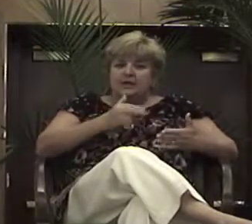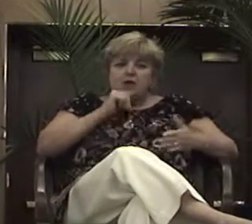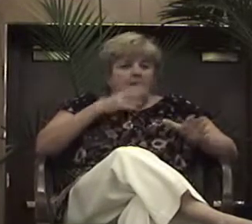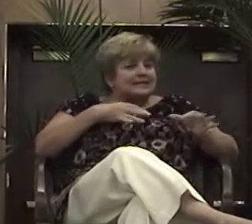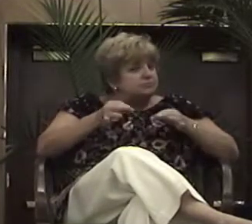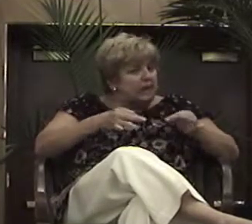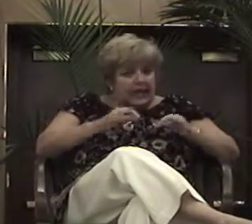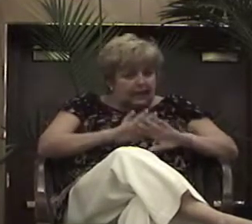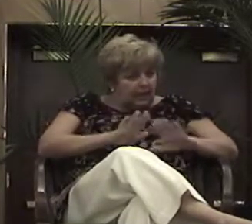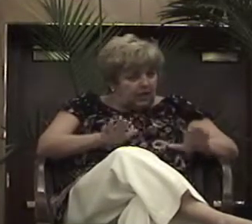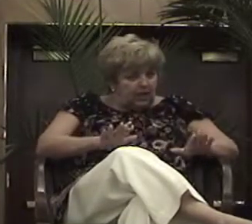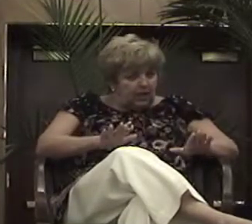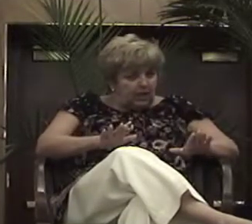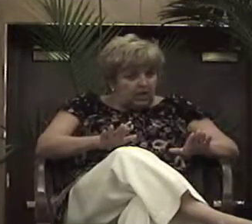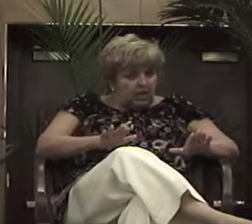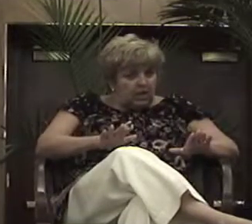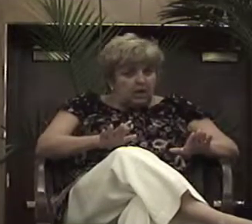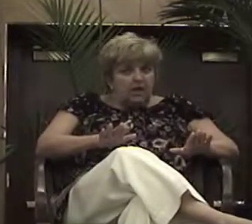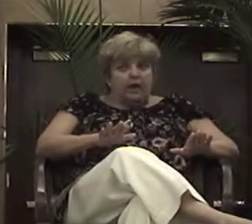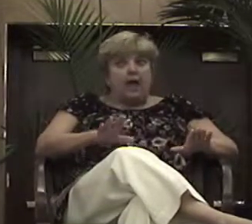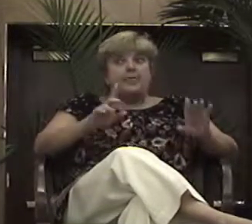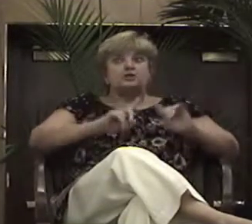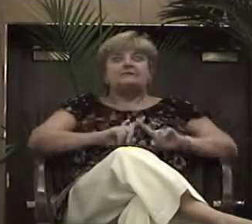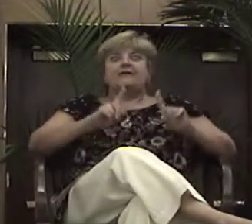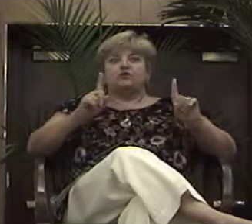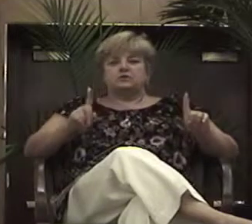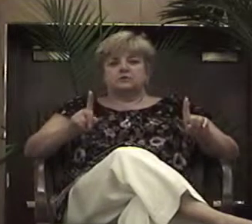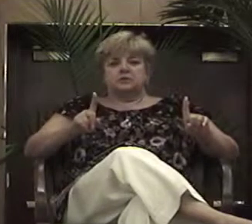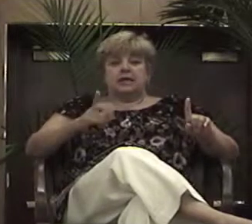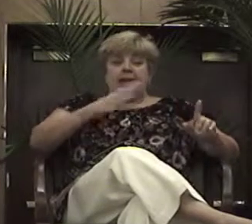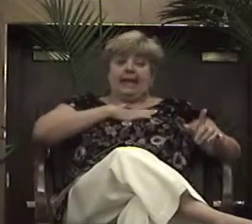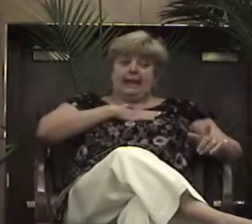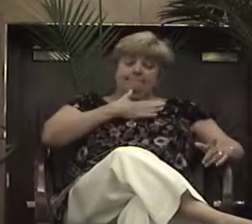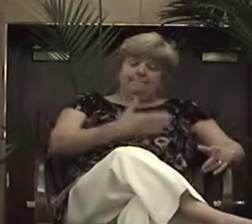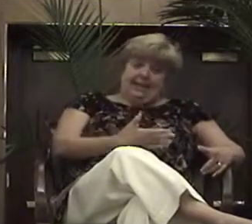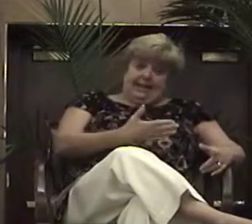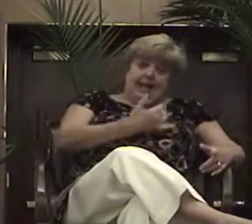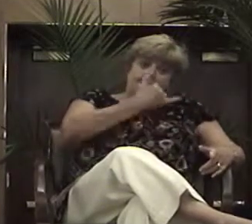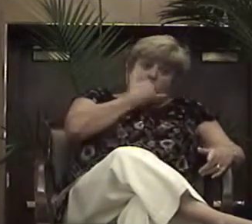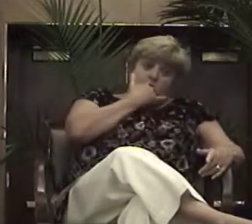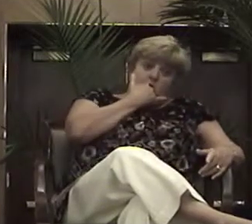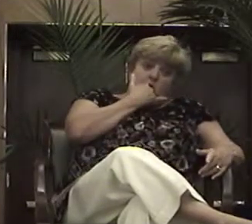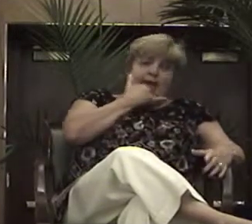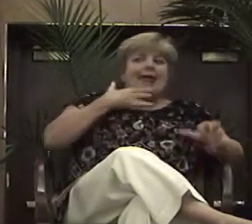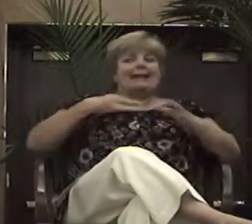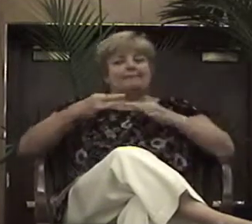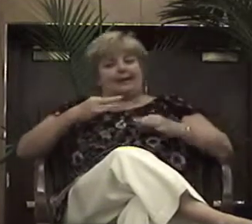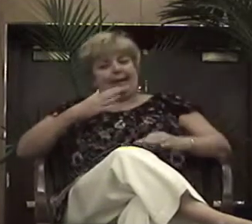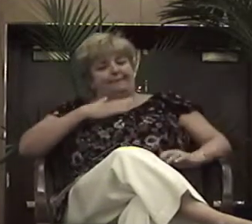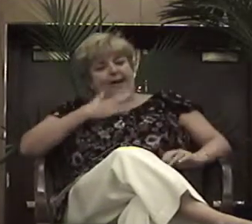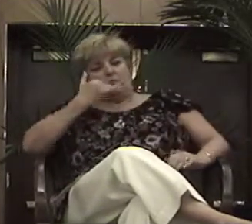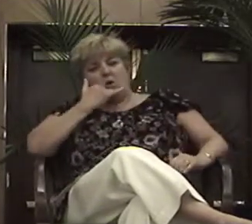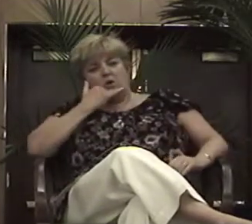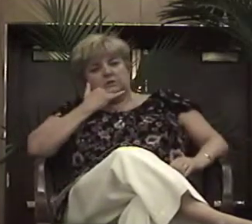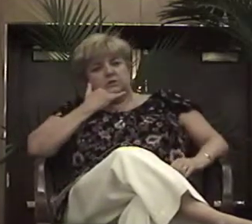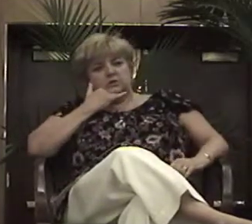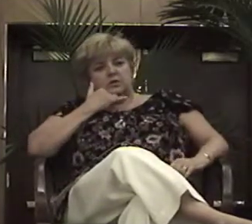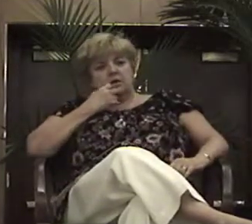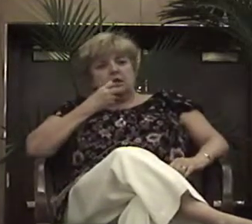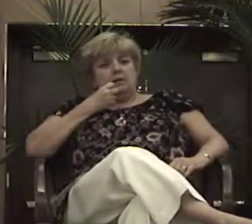To me, there's an incredible difference between admitting when I'm wrong and explaining it, because eventually I'll have you apologize when you was